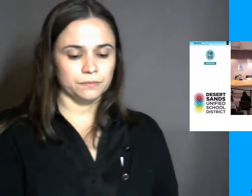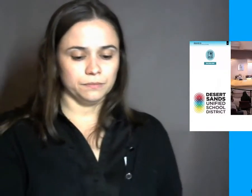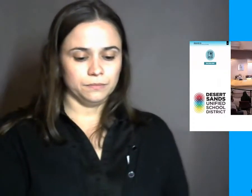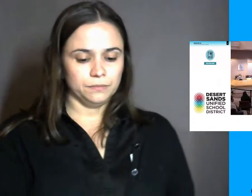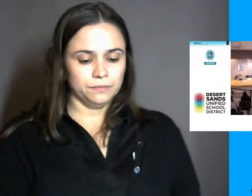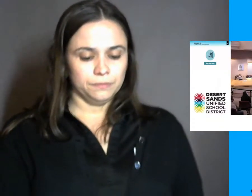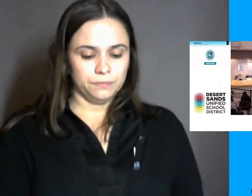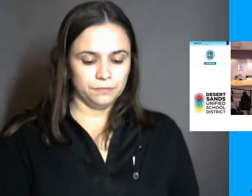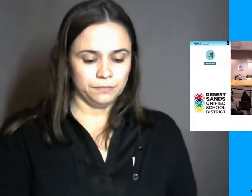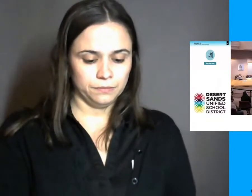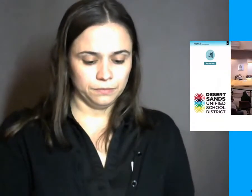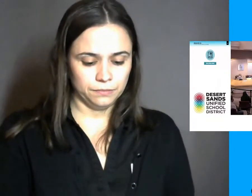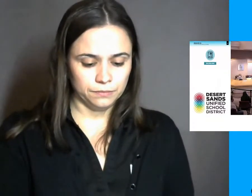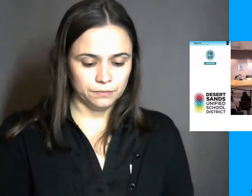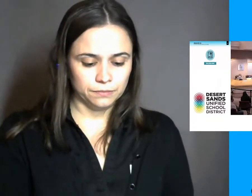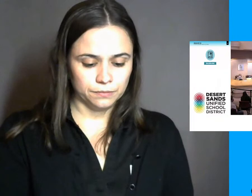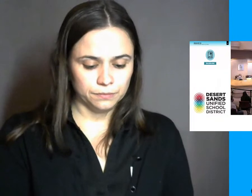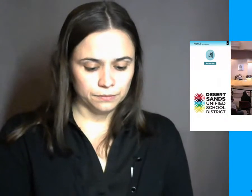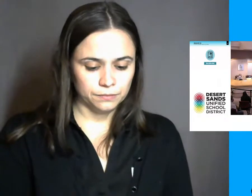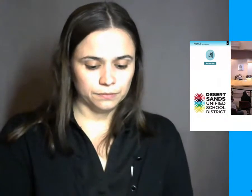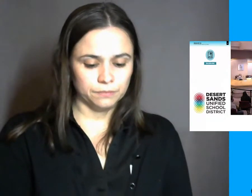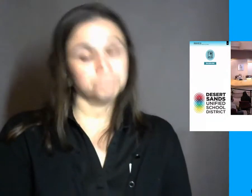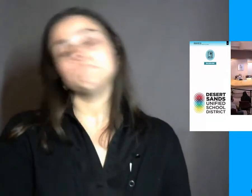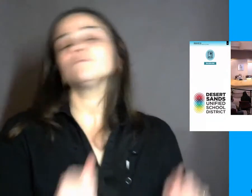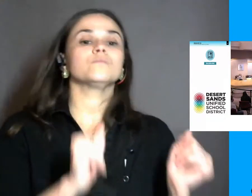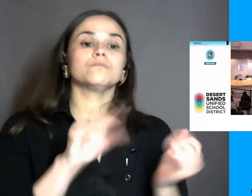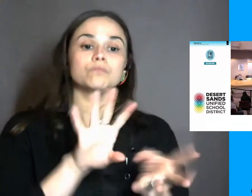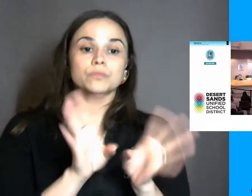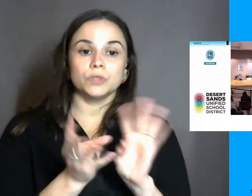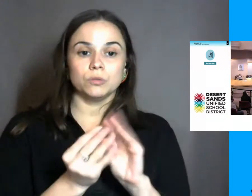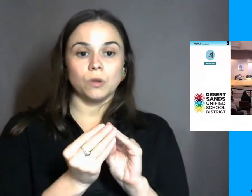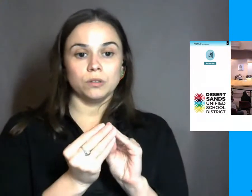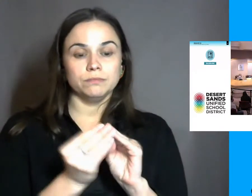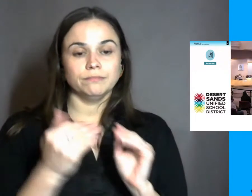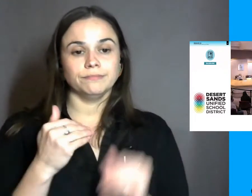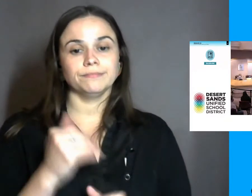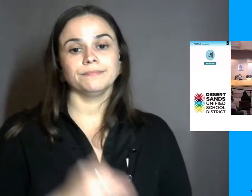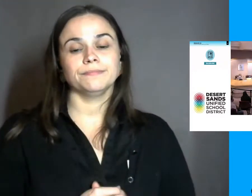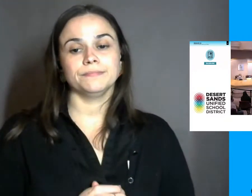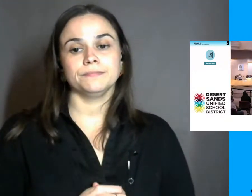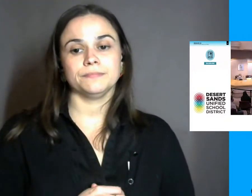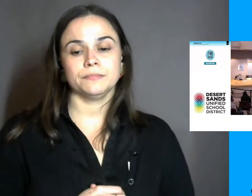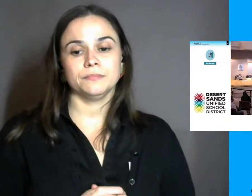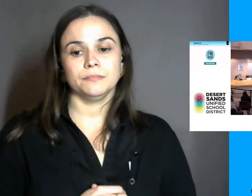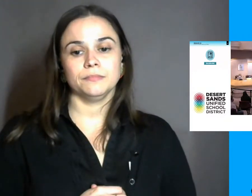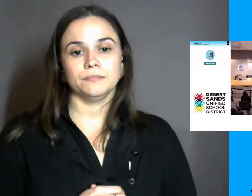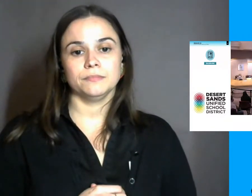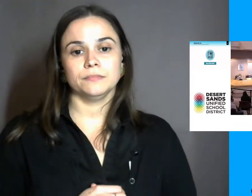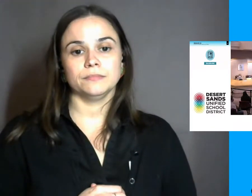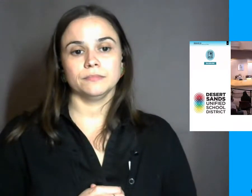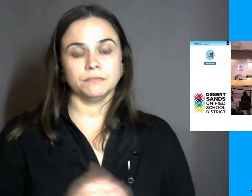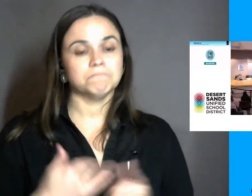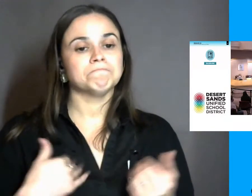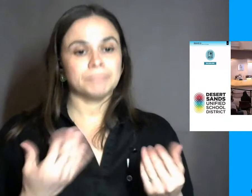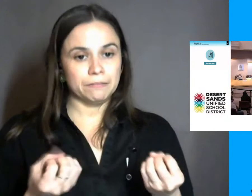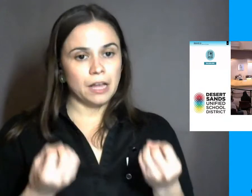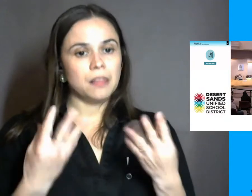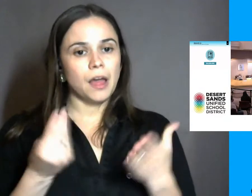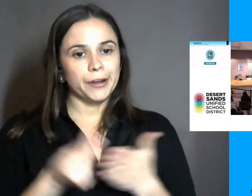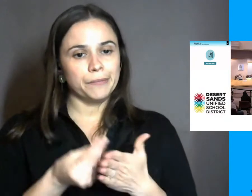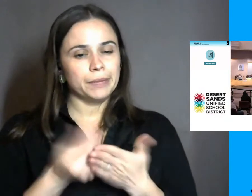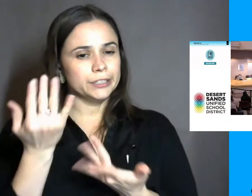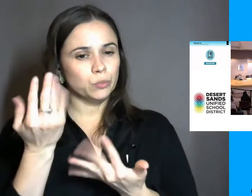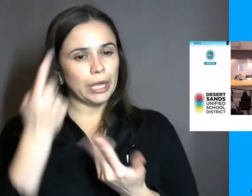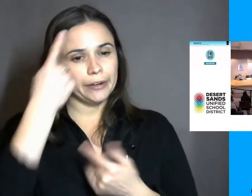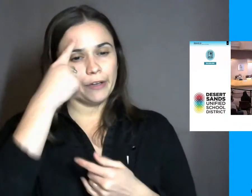about $24.5 million in state funding applications. with the state right now. So that's a very good thing. We got in line.